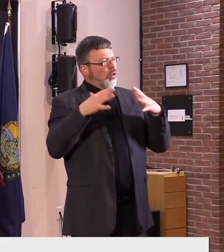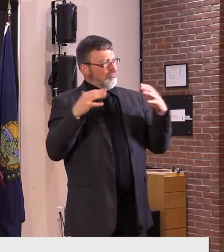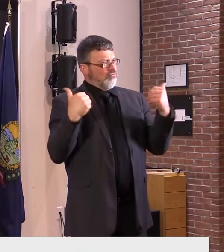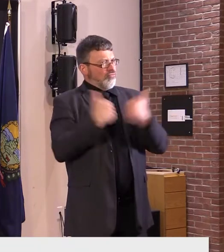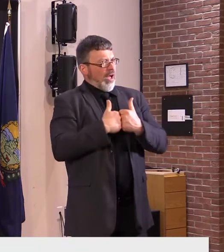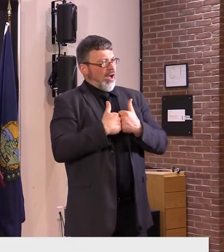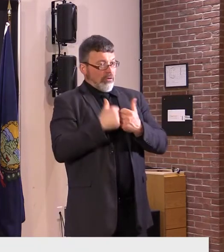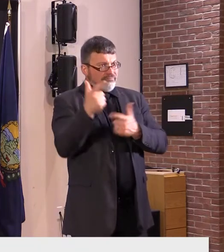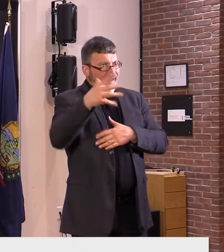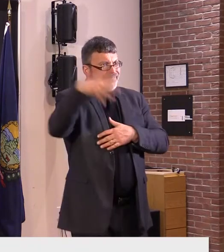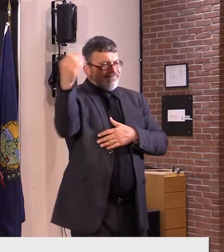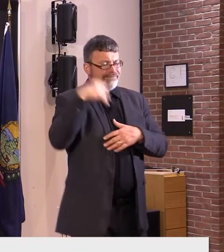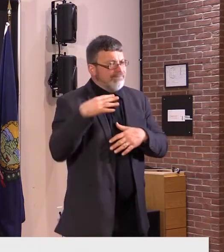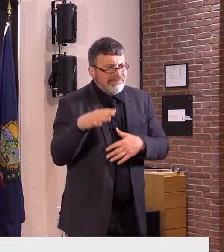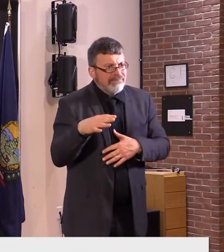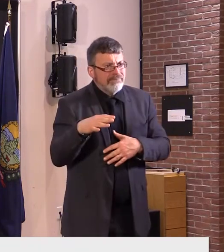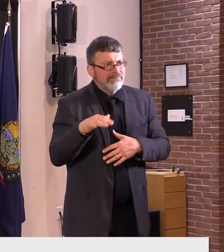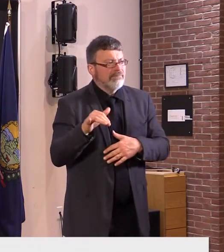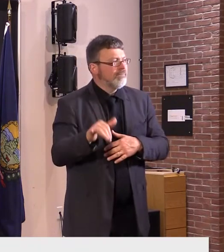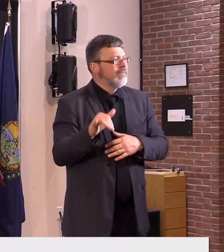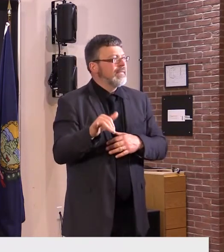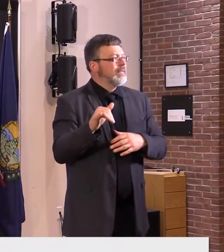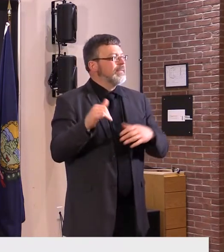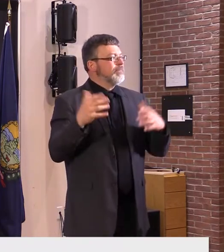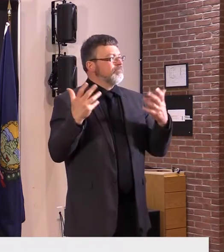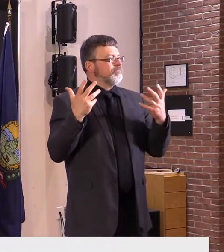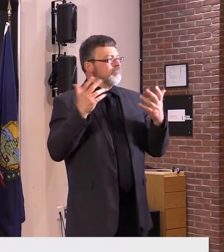In terms of the legislature, I'm actually